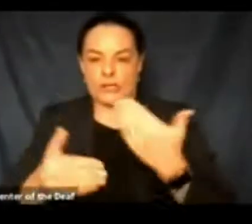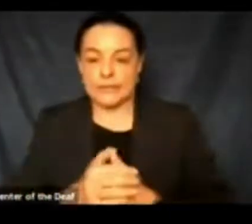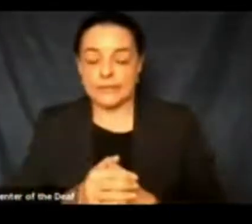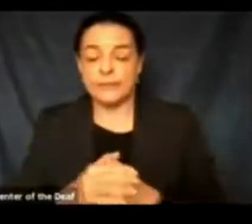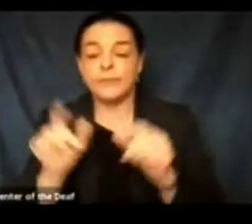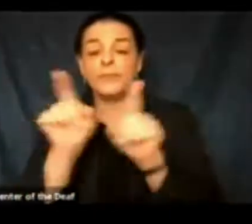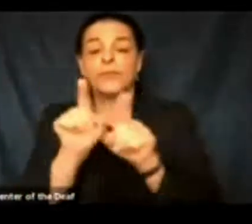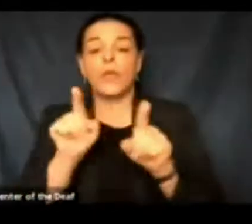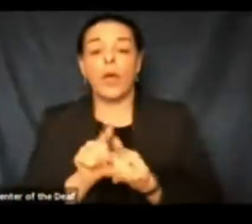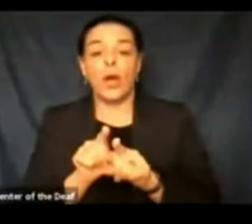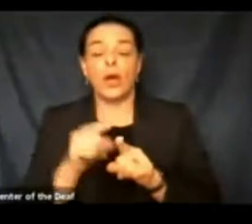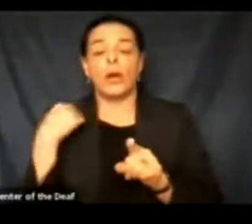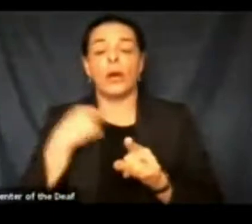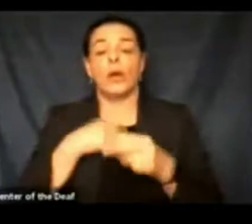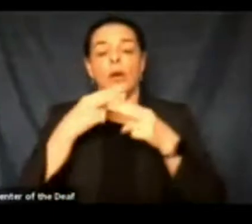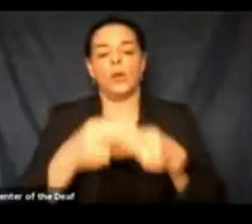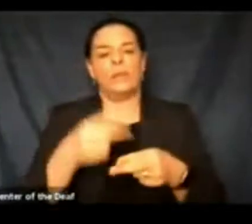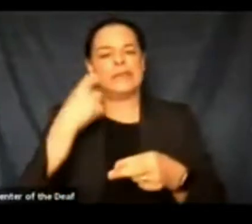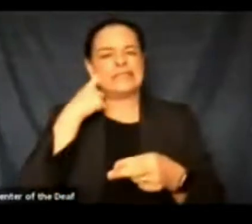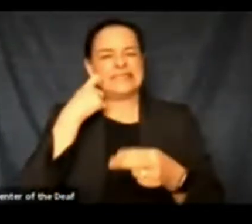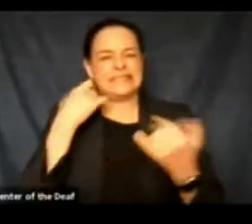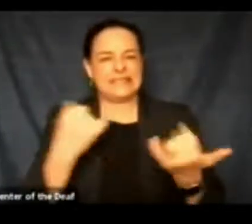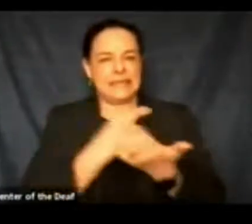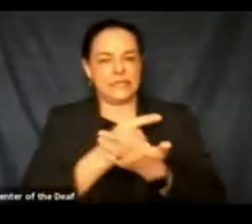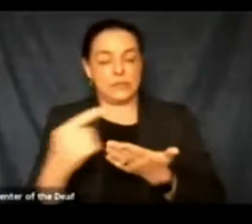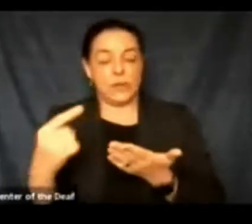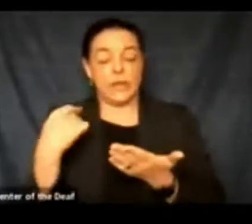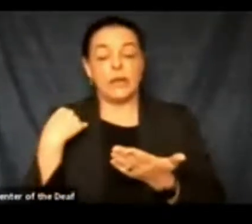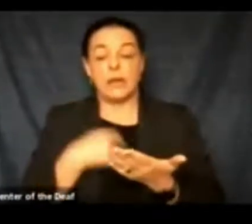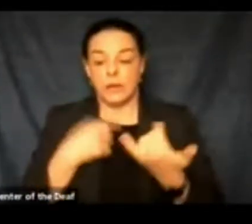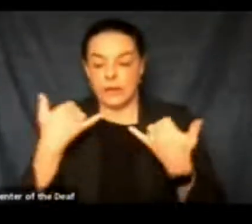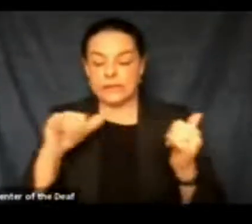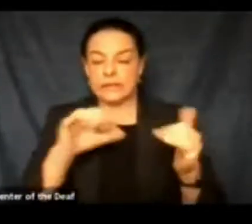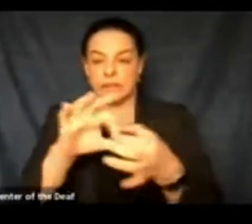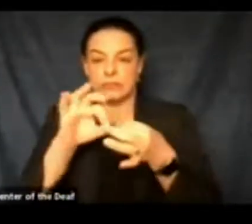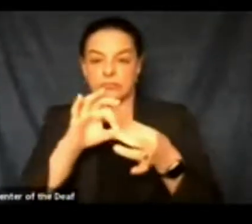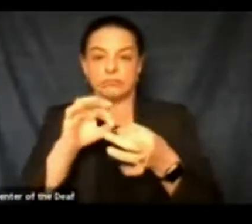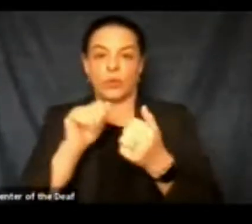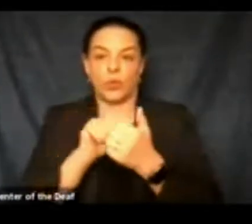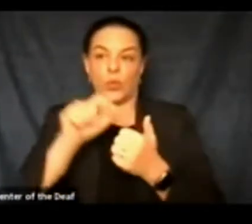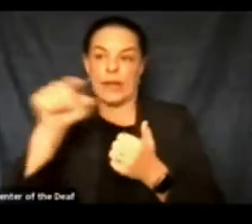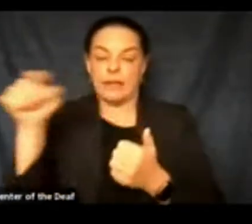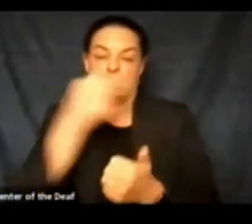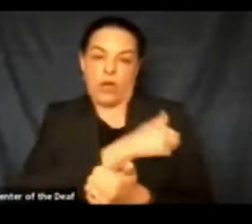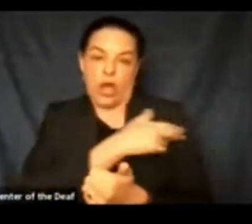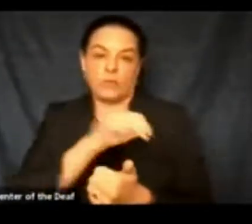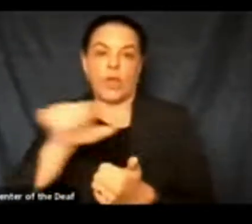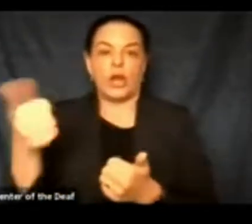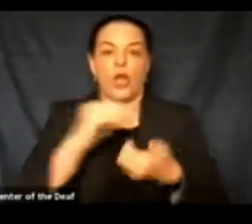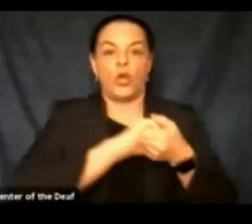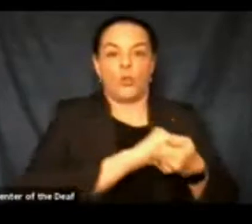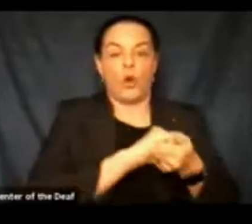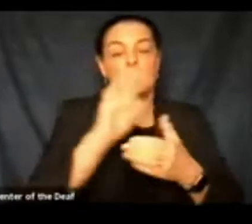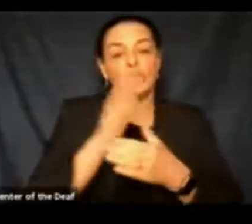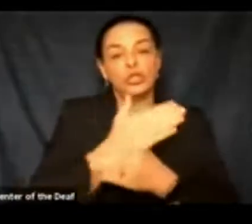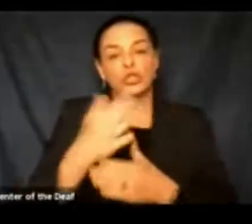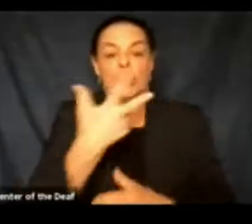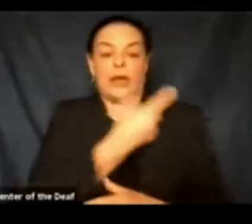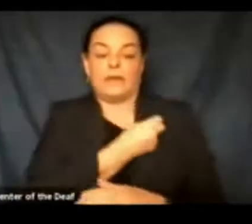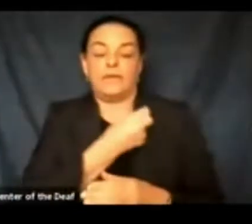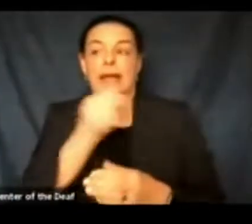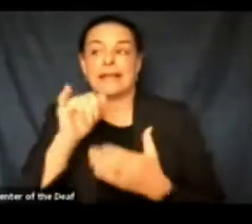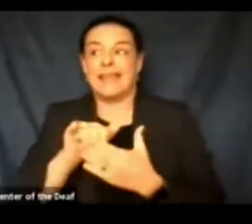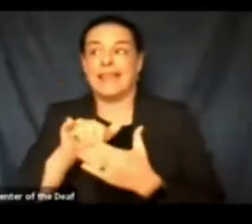Additionally, as we mentioned earlier this week, we continue to coordinate with the hospitals and other partners to share vaccines that are allocated to the